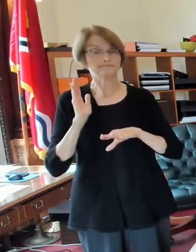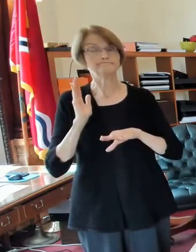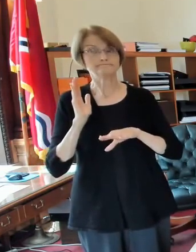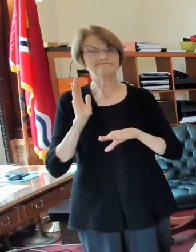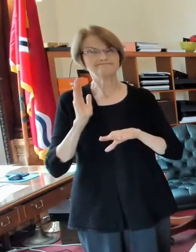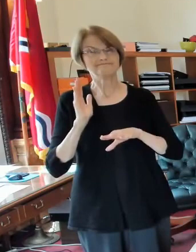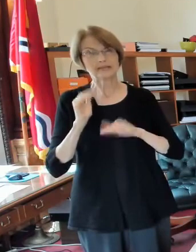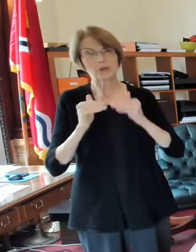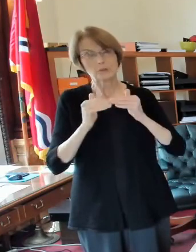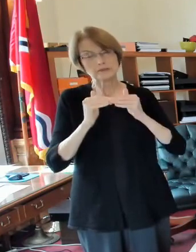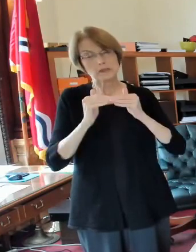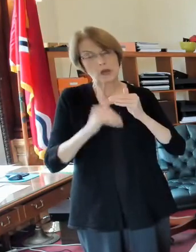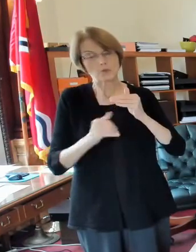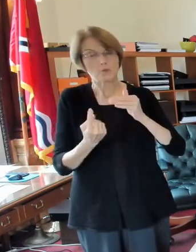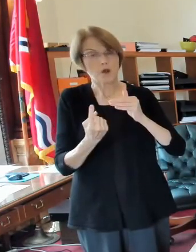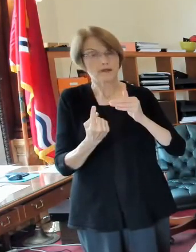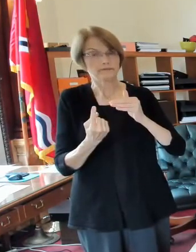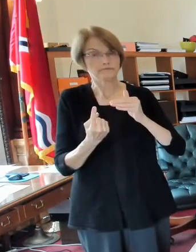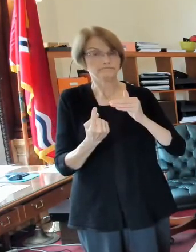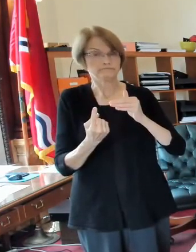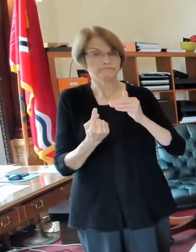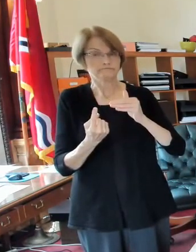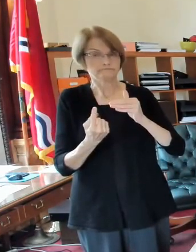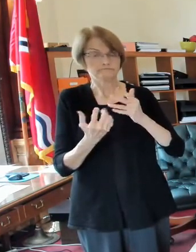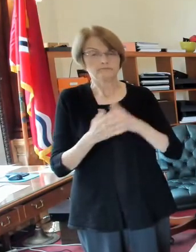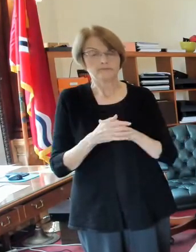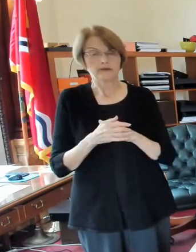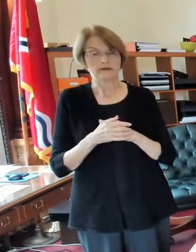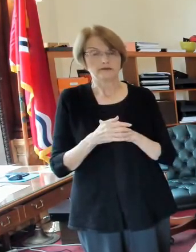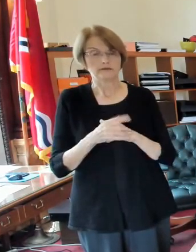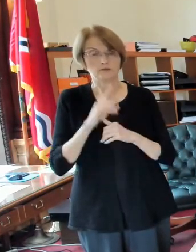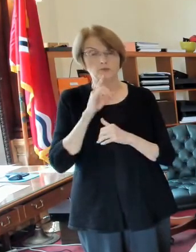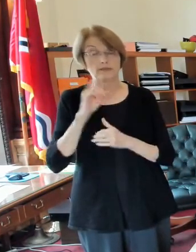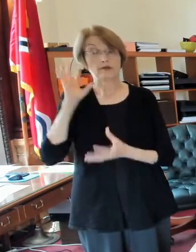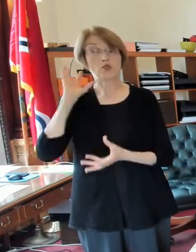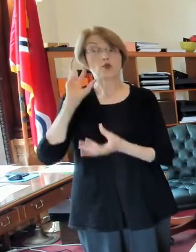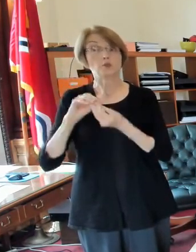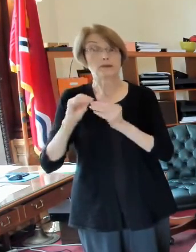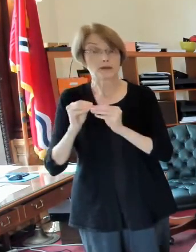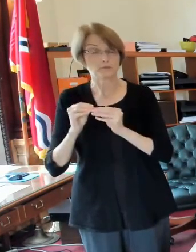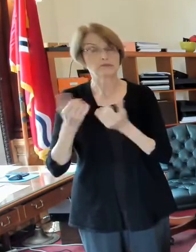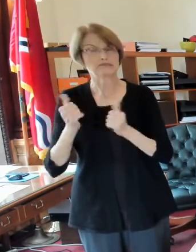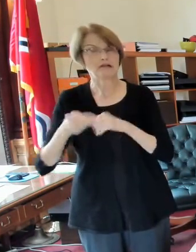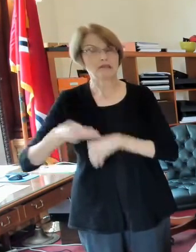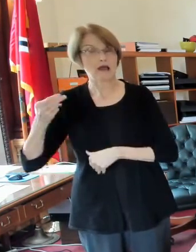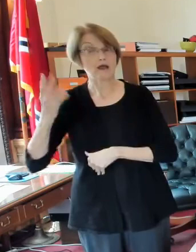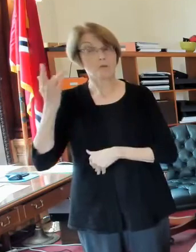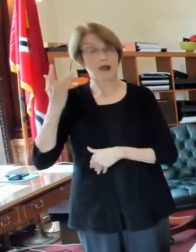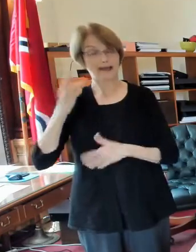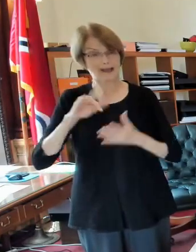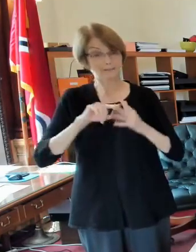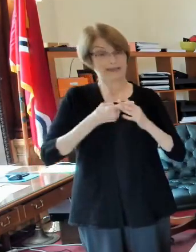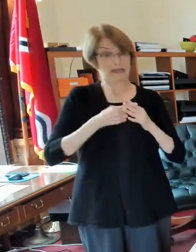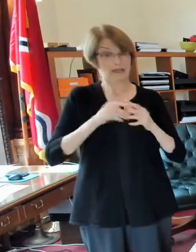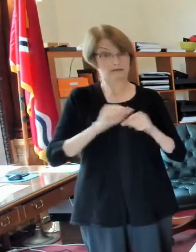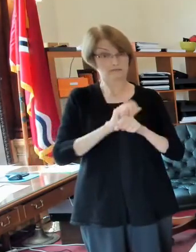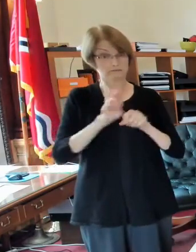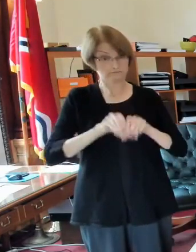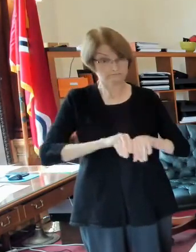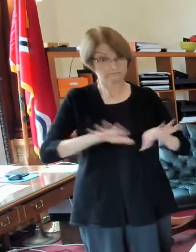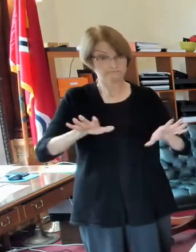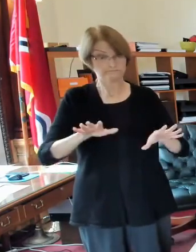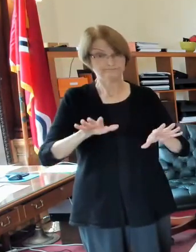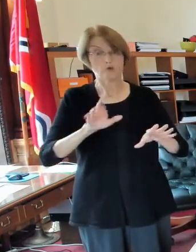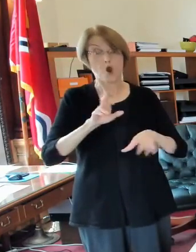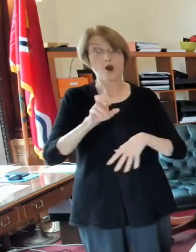barely under 1. The cumulative is still higher because early on in this pandemic we had R0